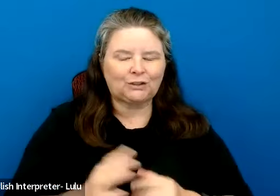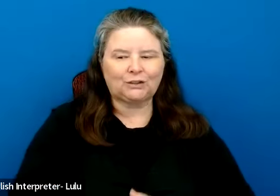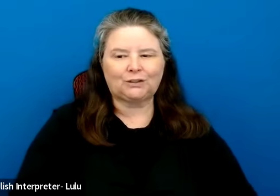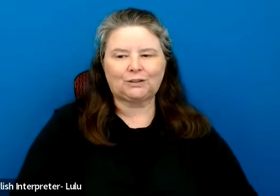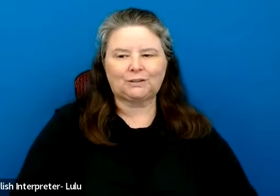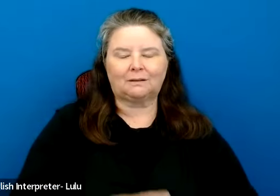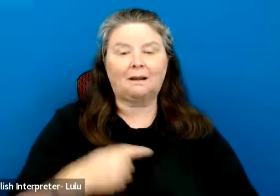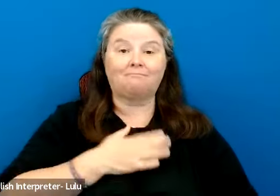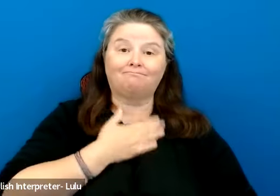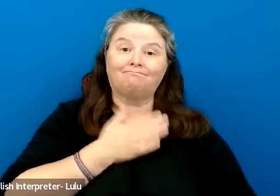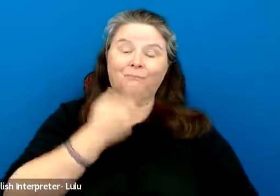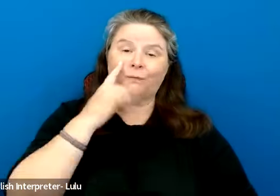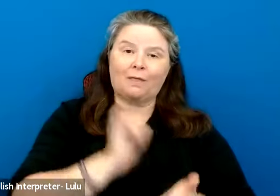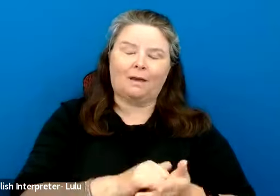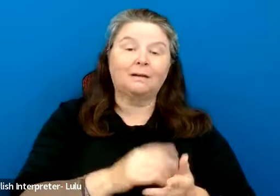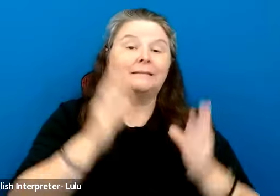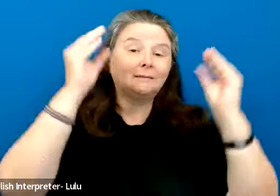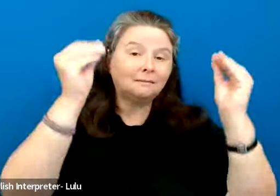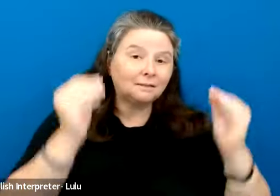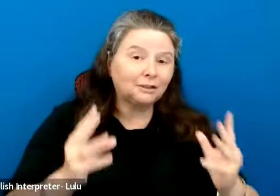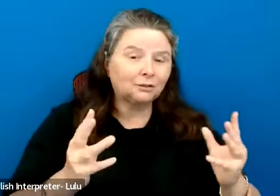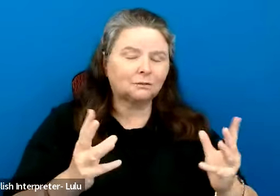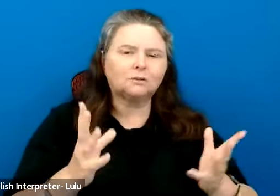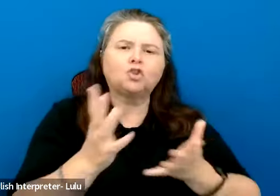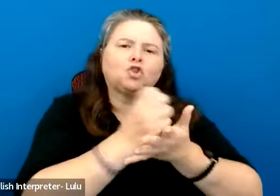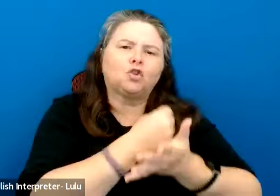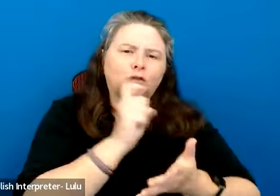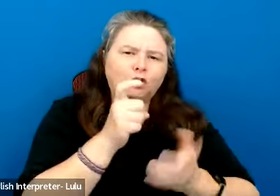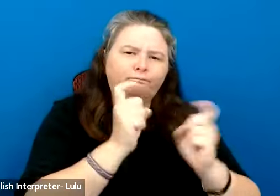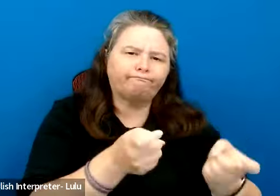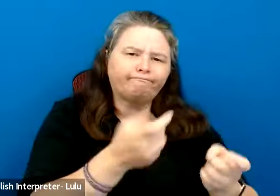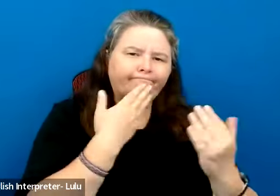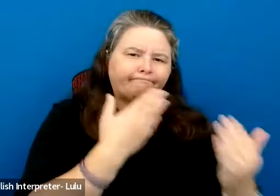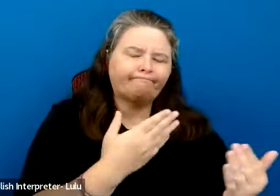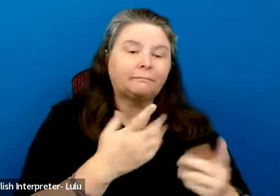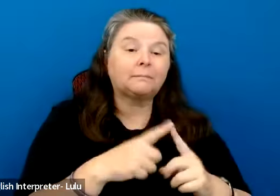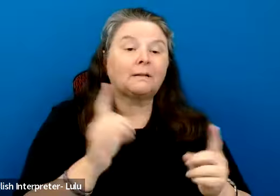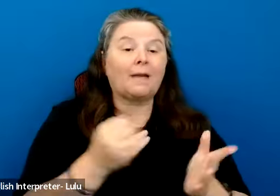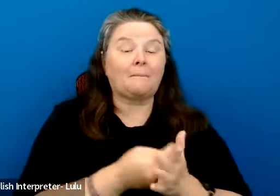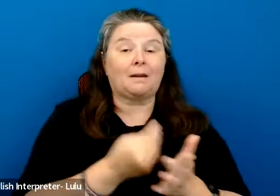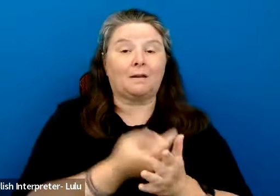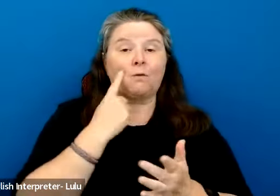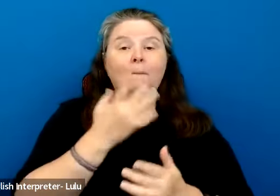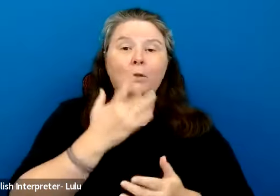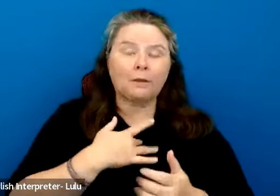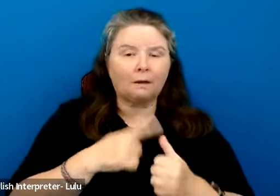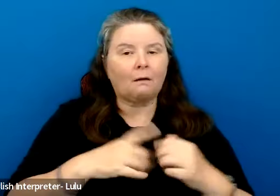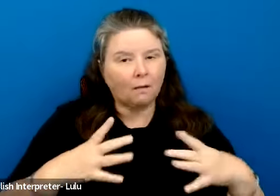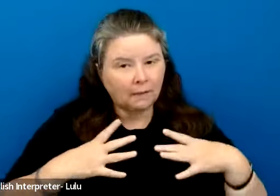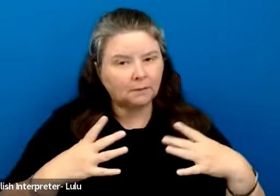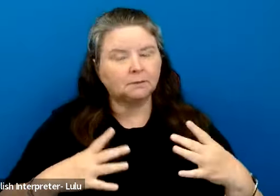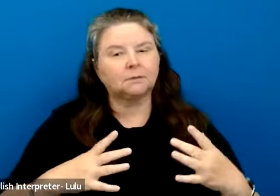I'm grateful for that. The teachers are well deserving. So, but yeah, this money will go towards the birthdays,